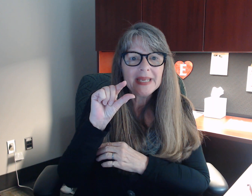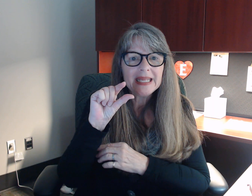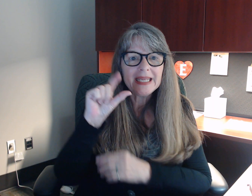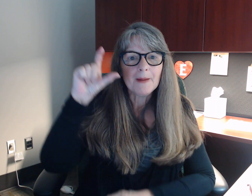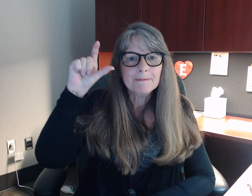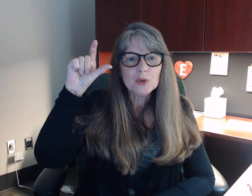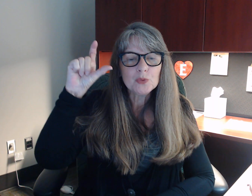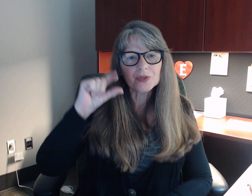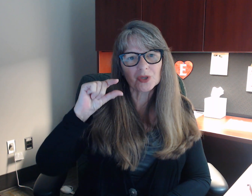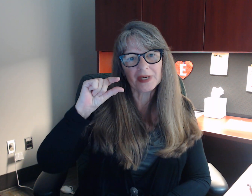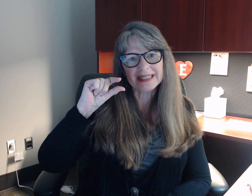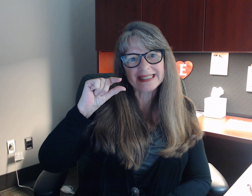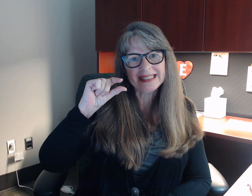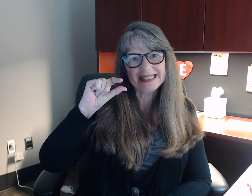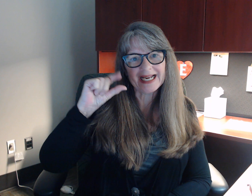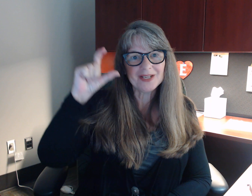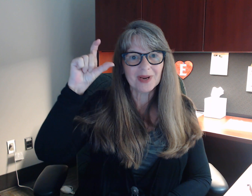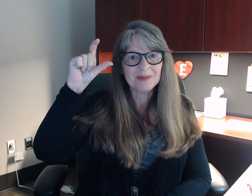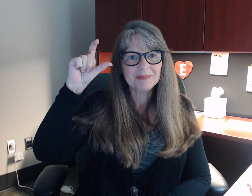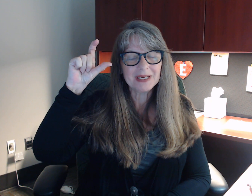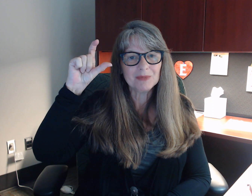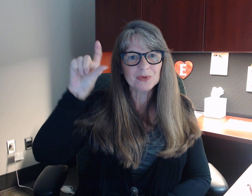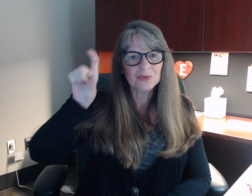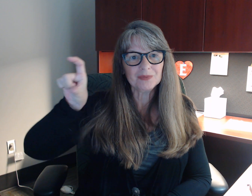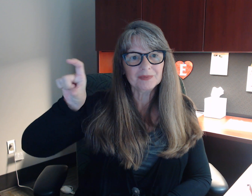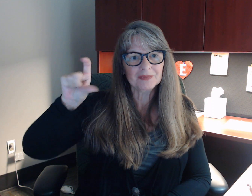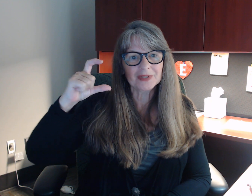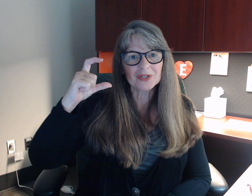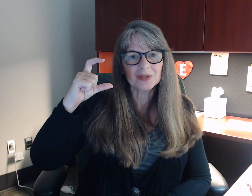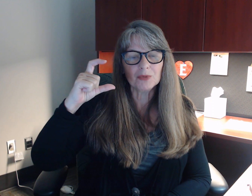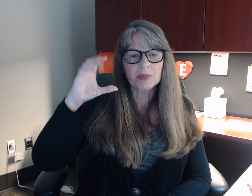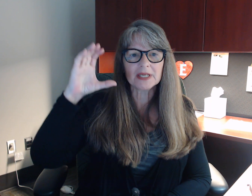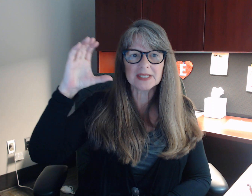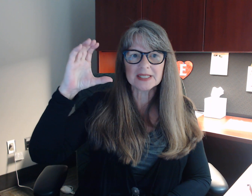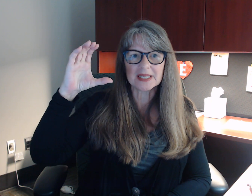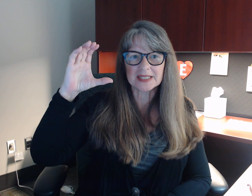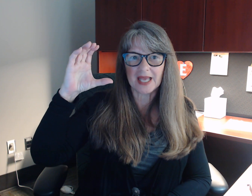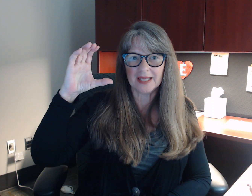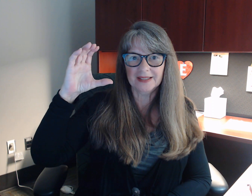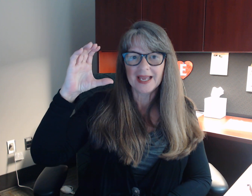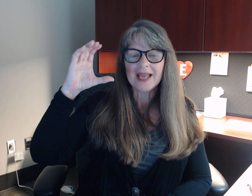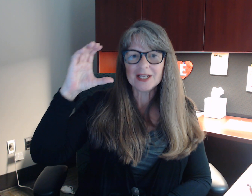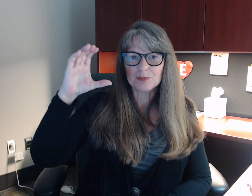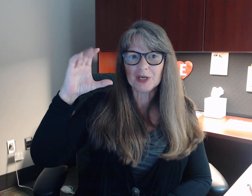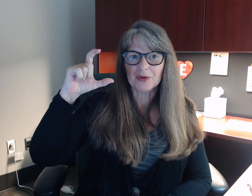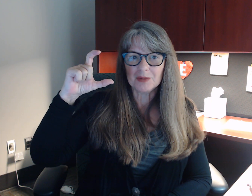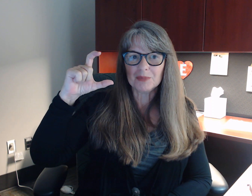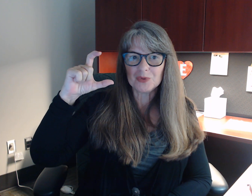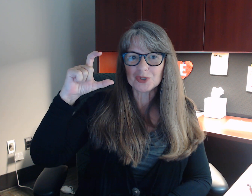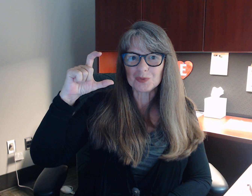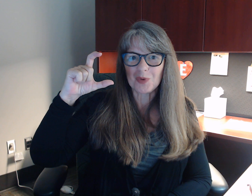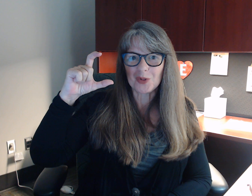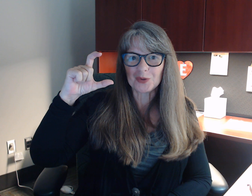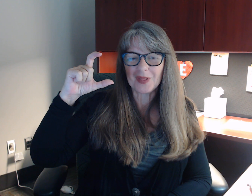mini moon, so teeny tiny, right? Mini moon. This is the moon because this is the sun. It's bigger and the moon is smaller, and that's